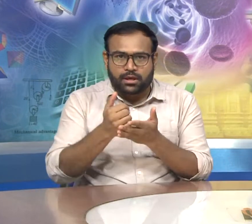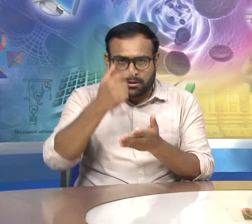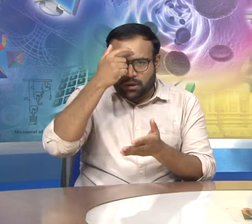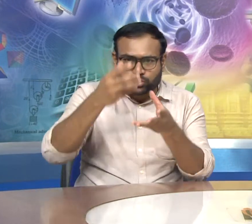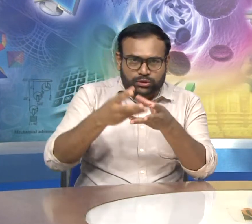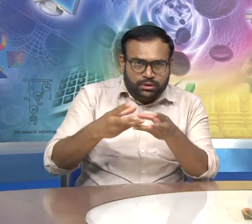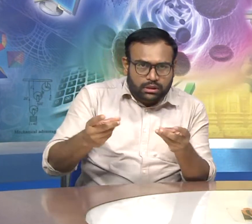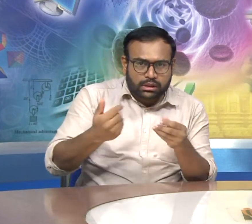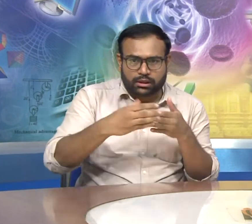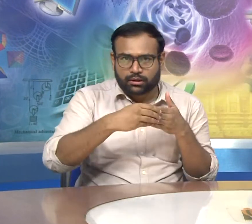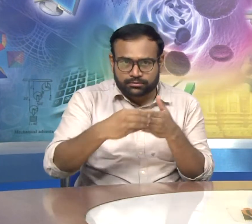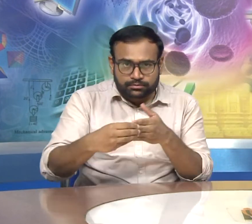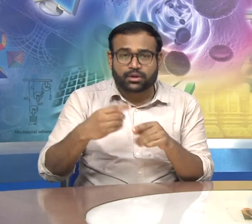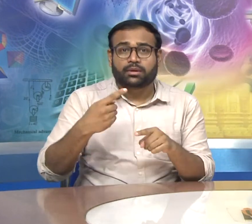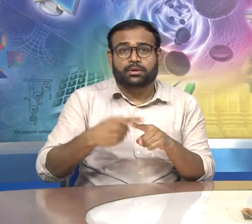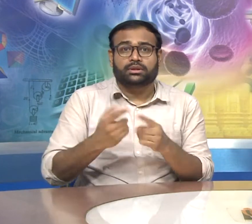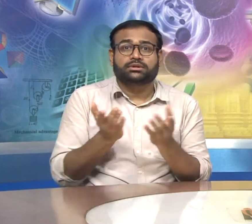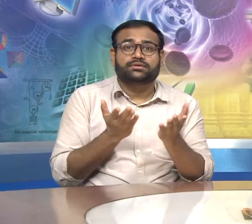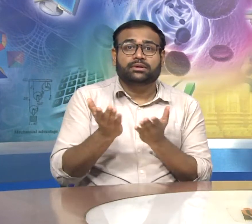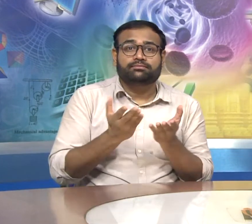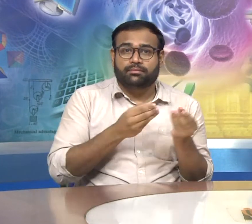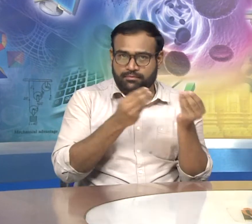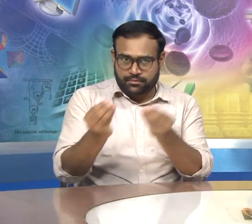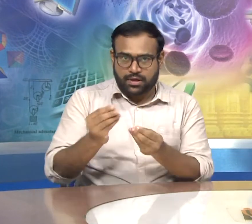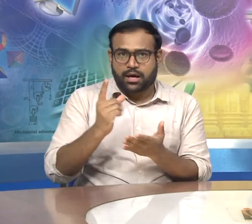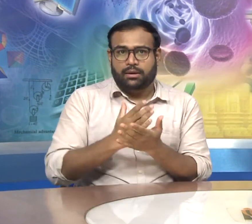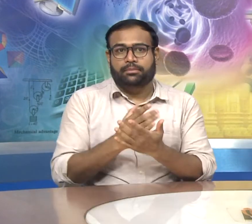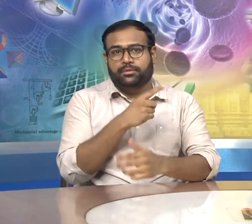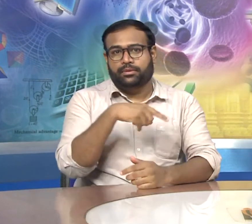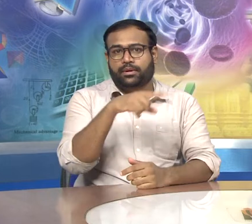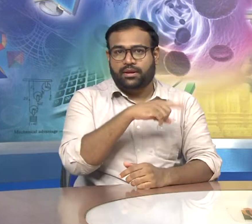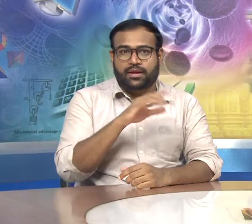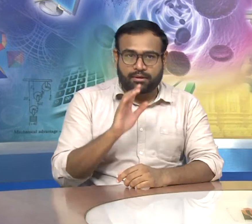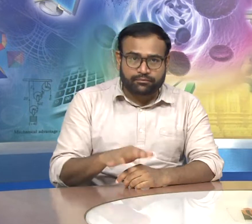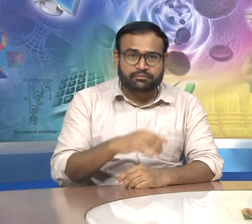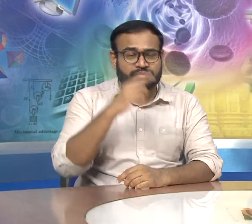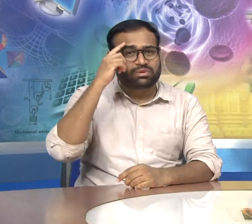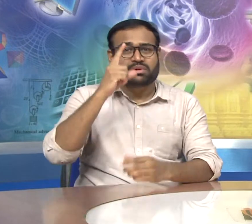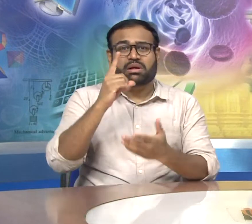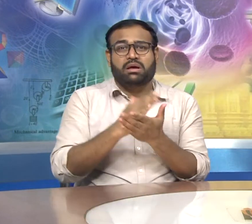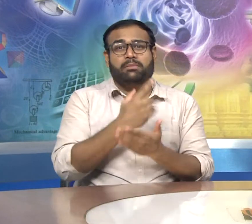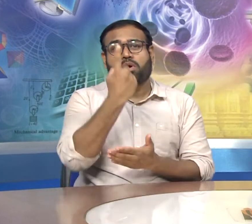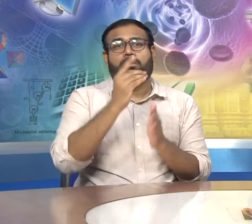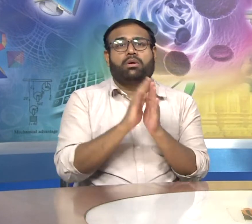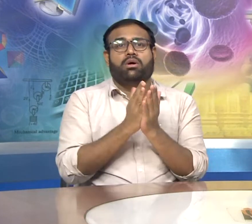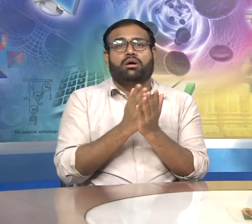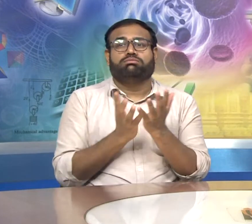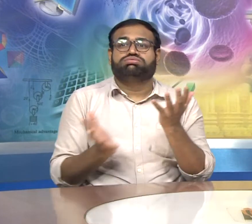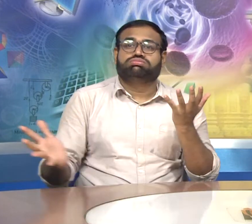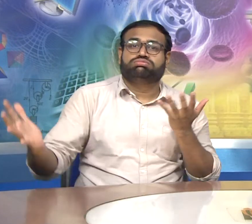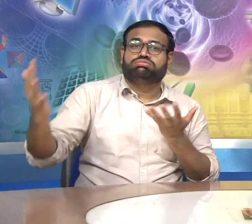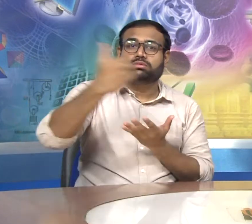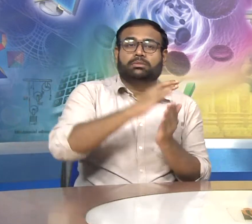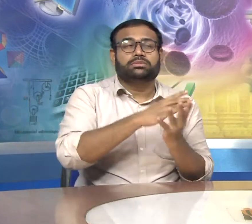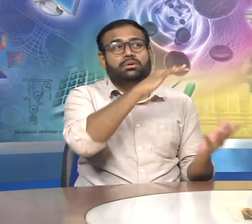Assistance and services provided by the libraries or librarians.